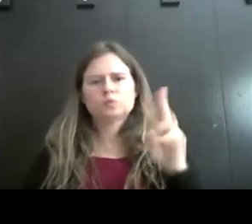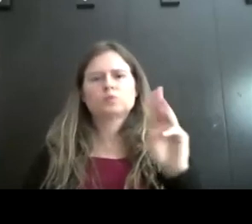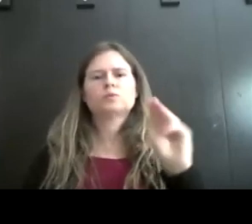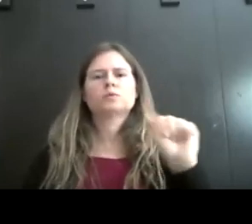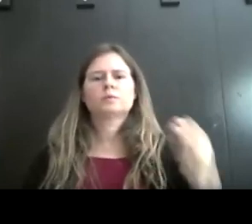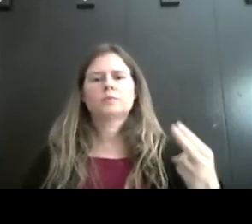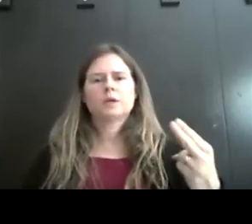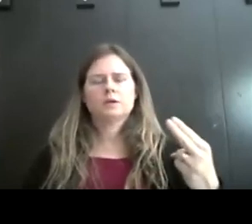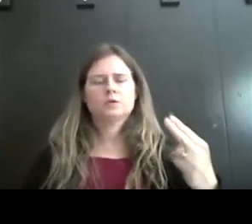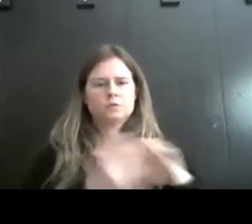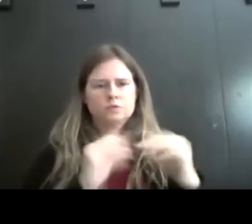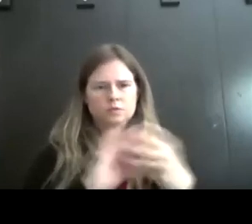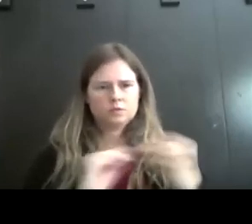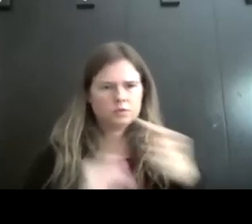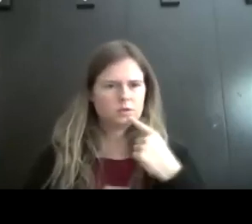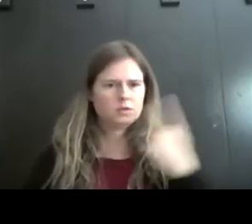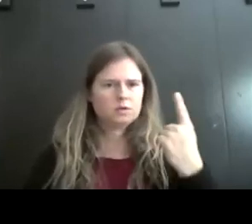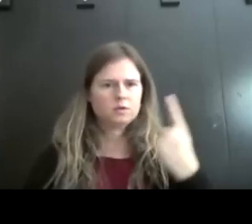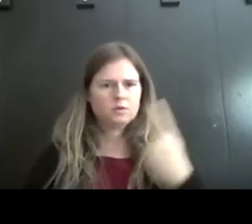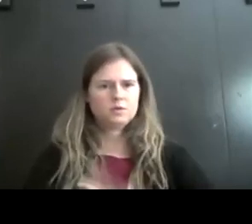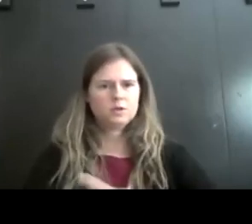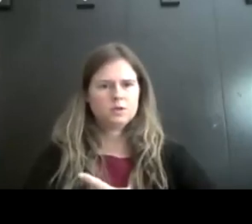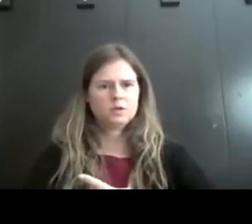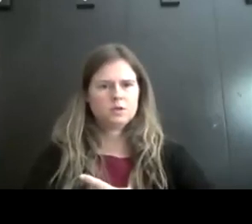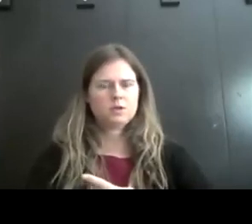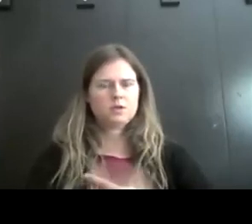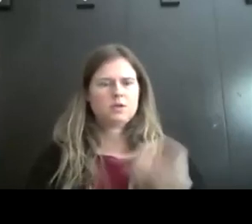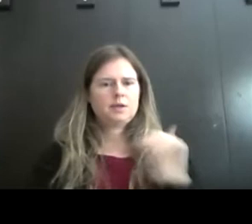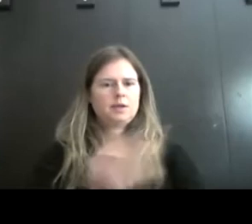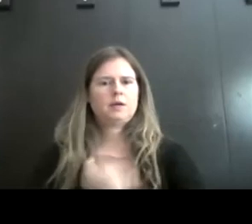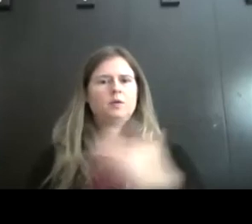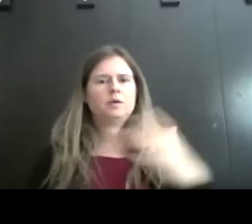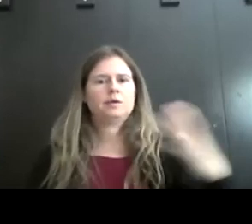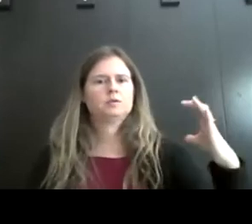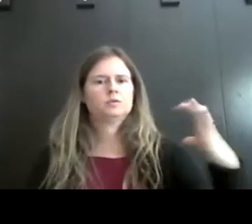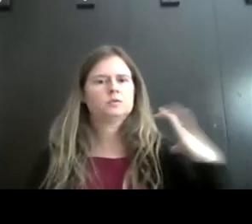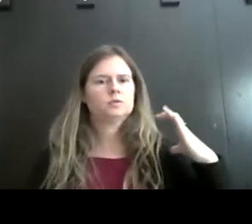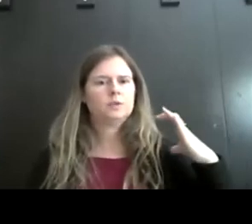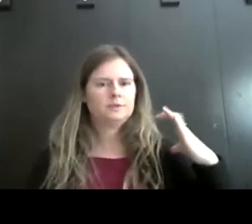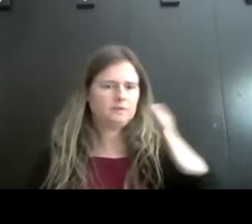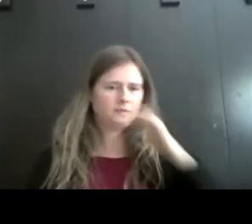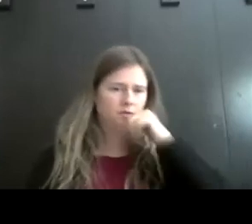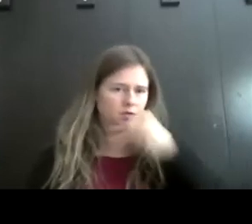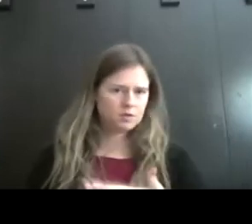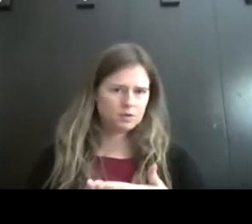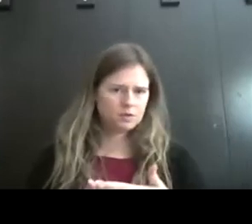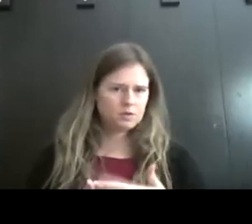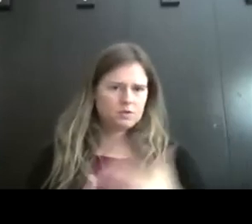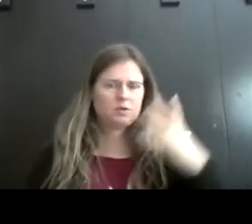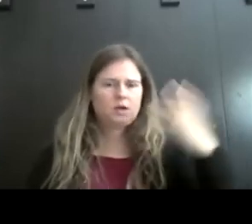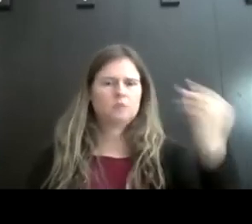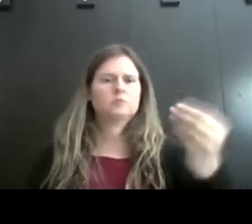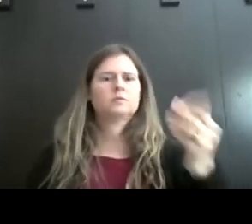day the Wote, which is our leader, our chief, the Wote's daughter was out fishing in